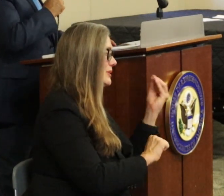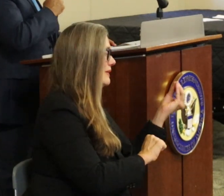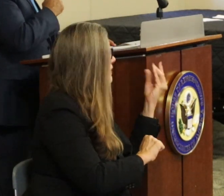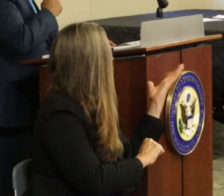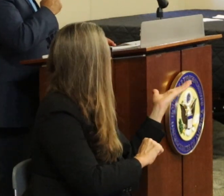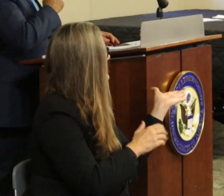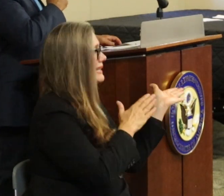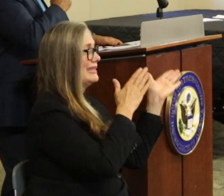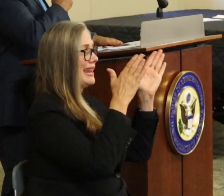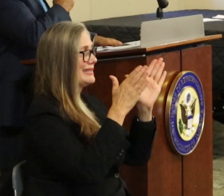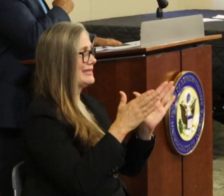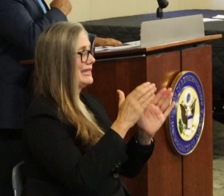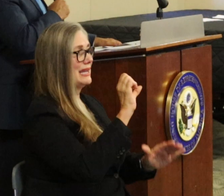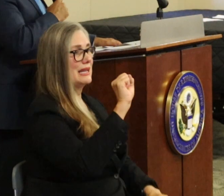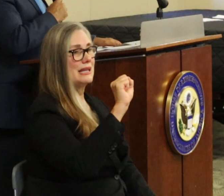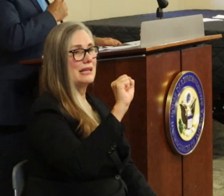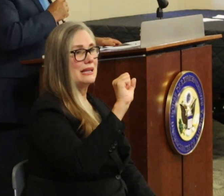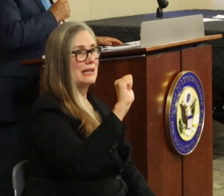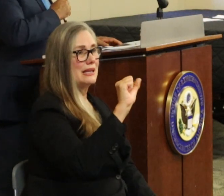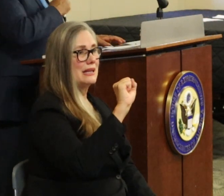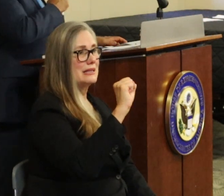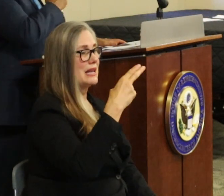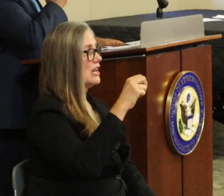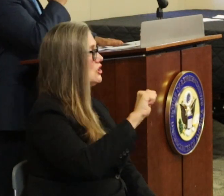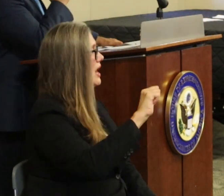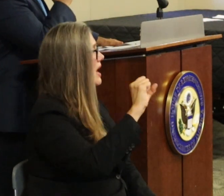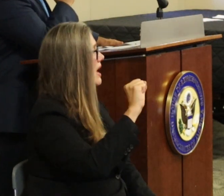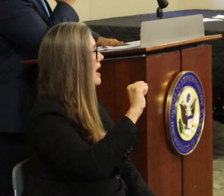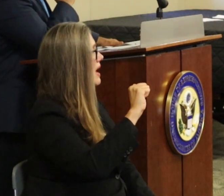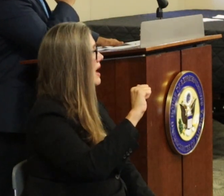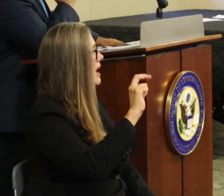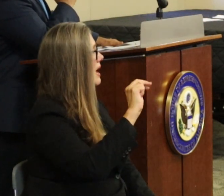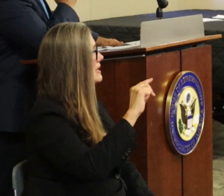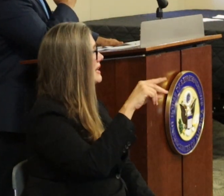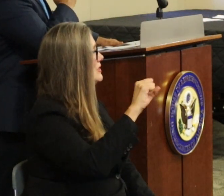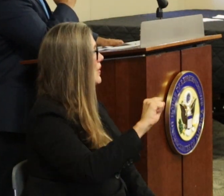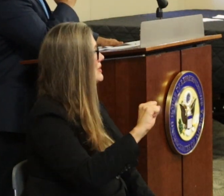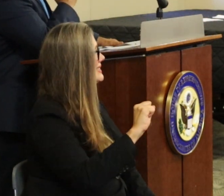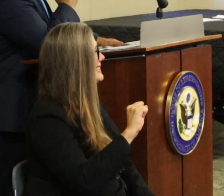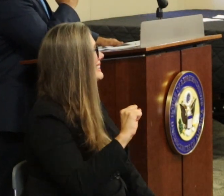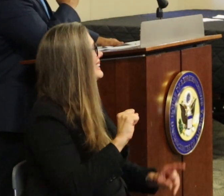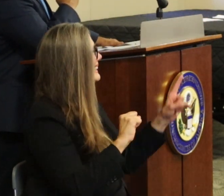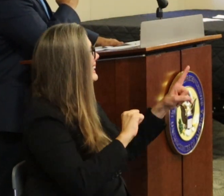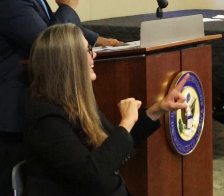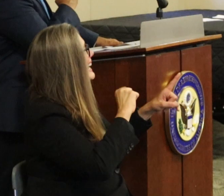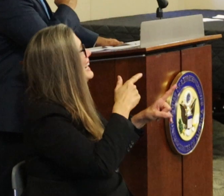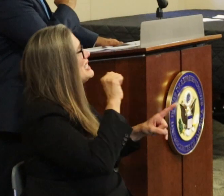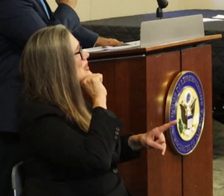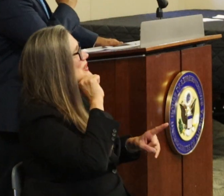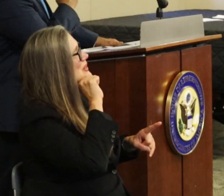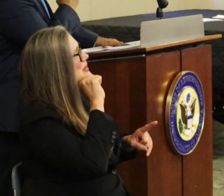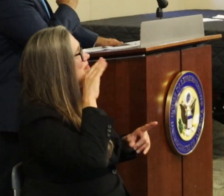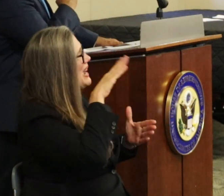Our next question comes from Sasha Santos regarding homelessness. Sasha, that's what we call my daughter. Her name's not Tasha, we call her Sasha.